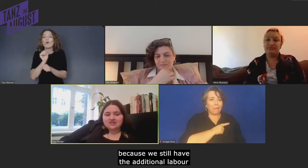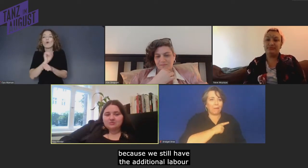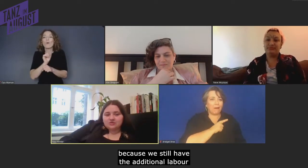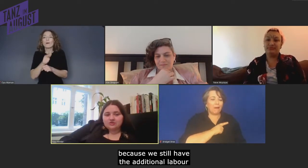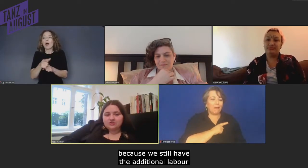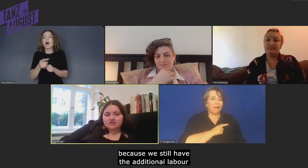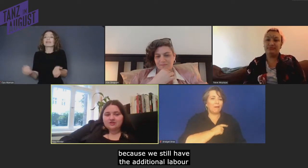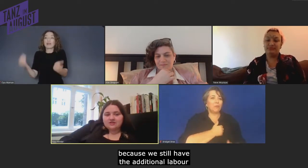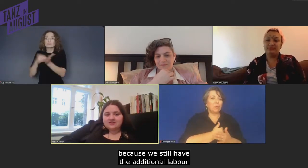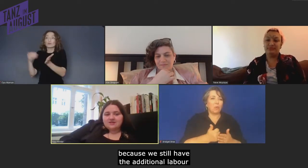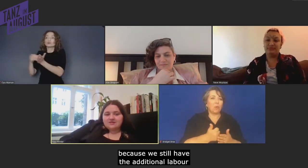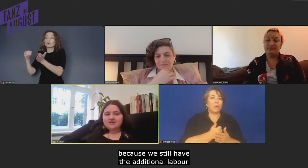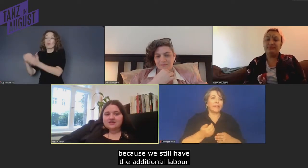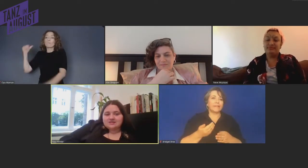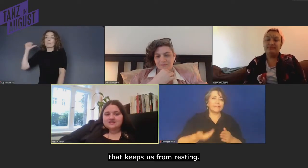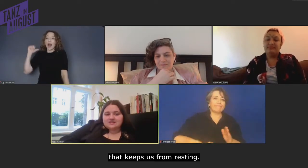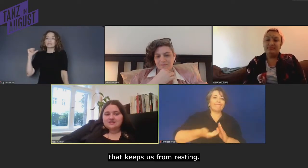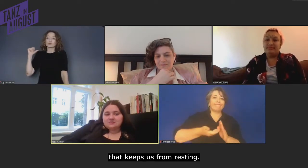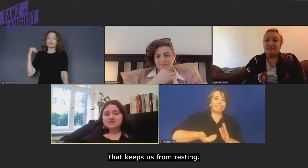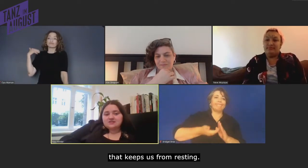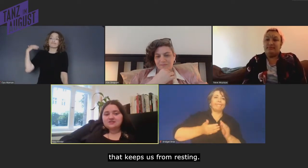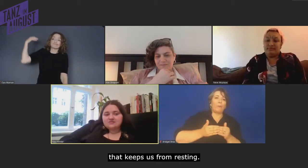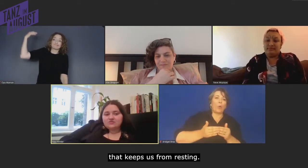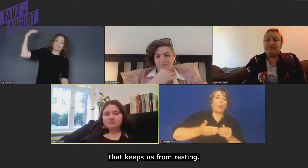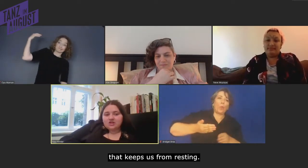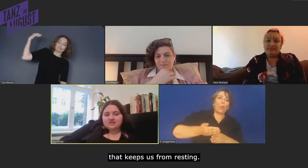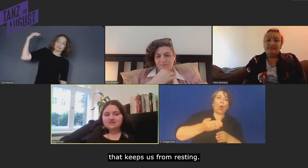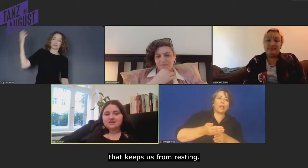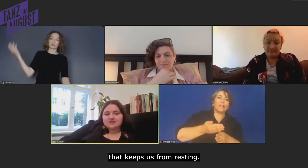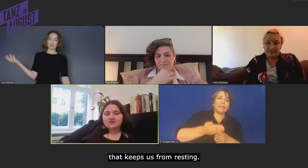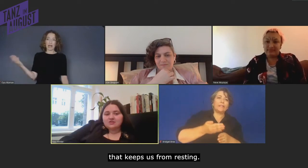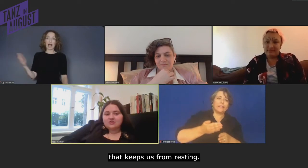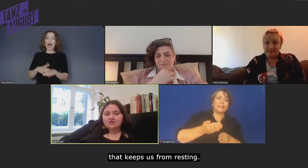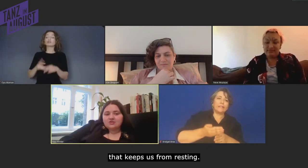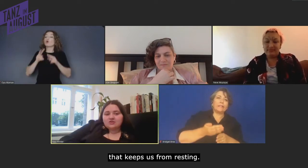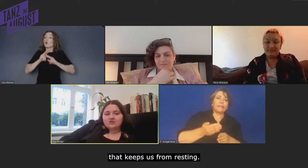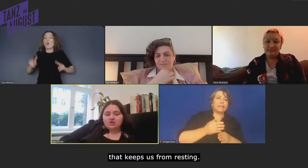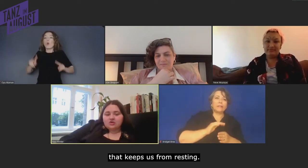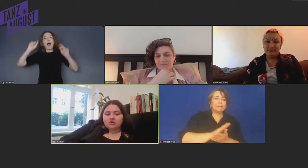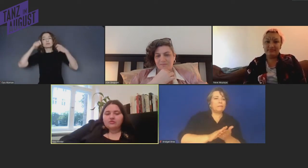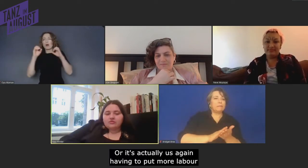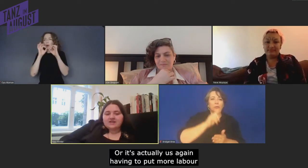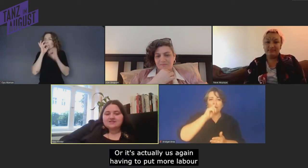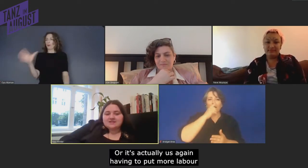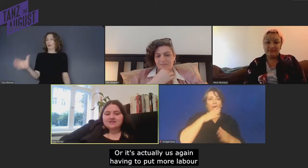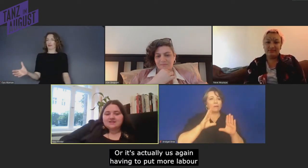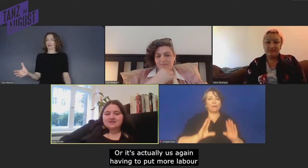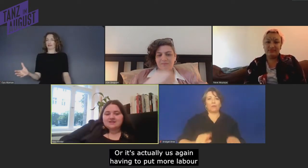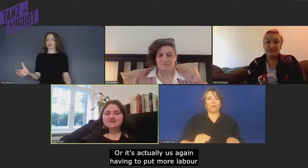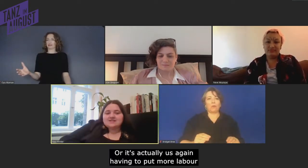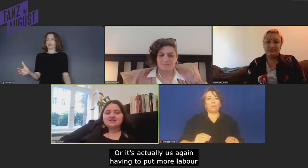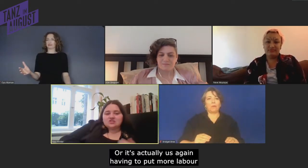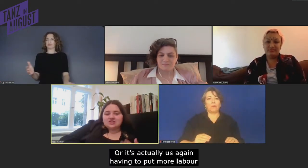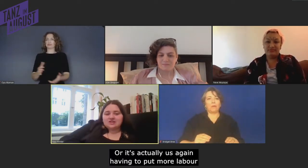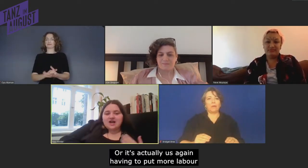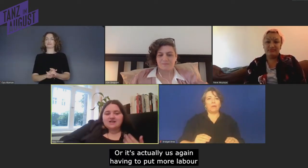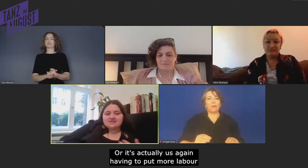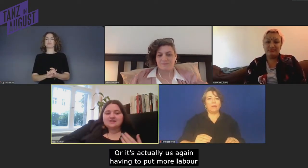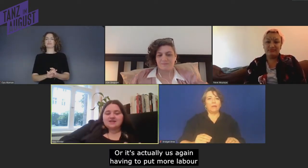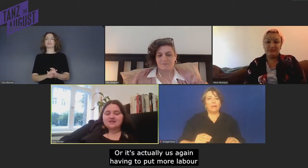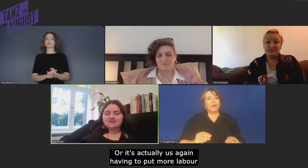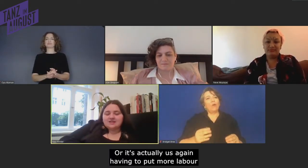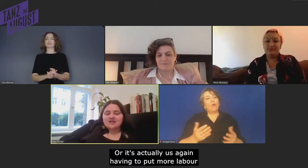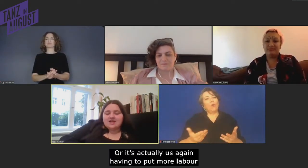additional labor that keeps us from resting, or that it's actually